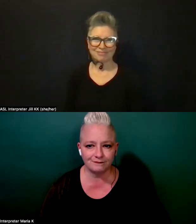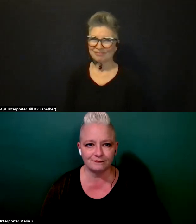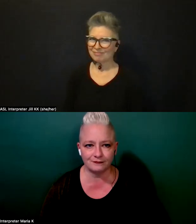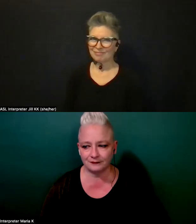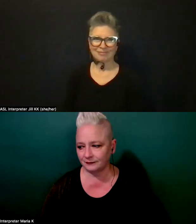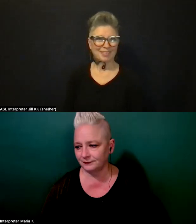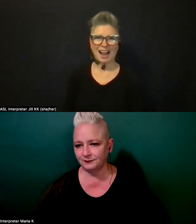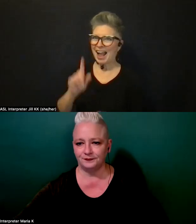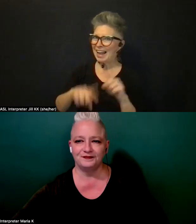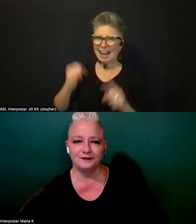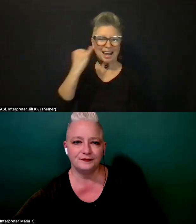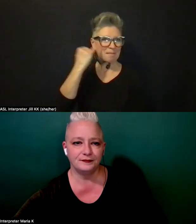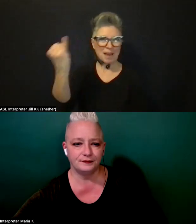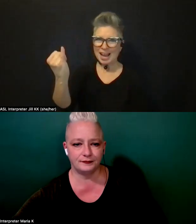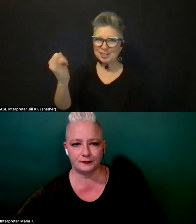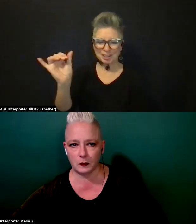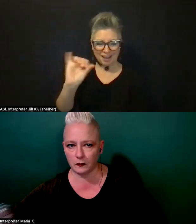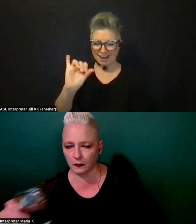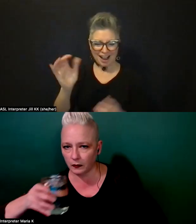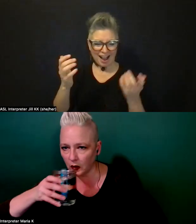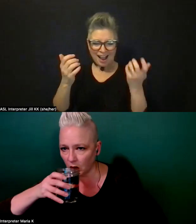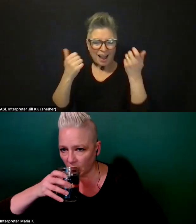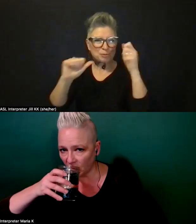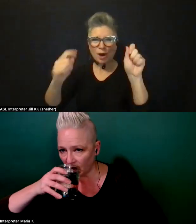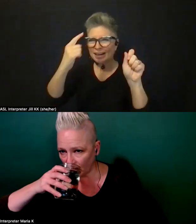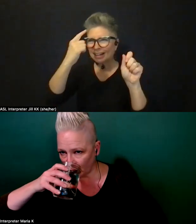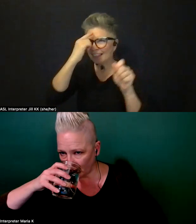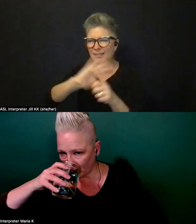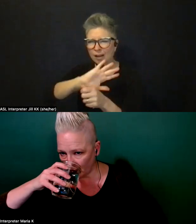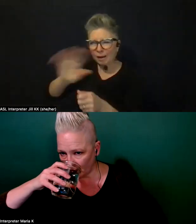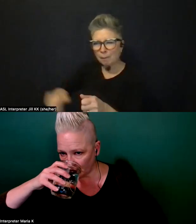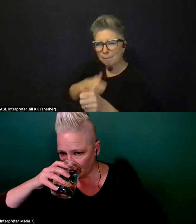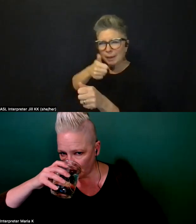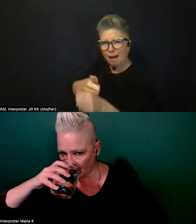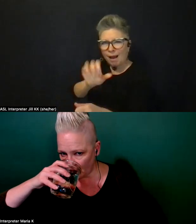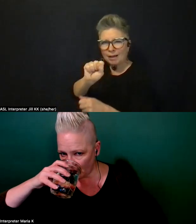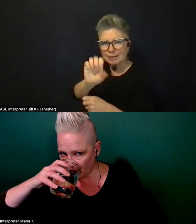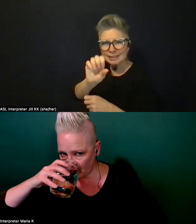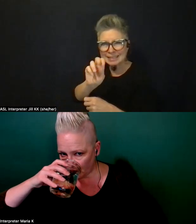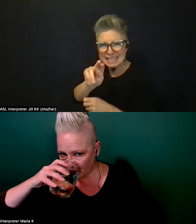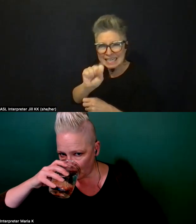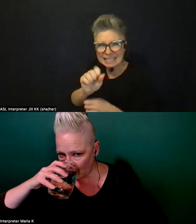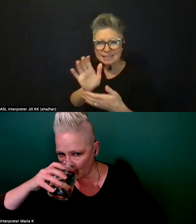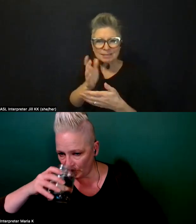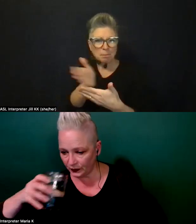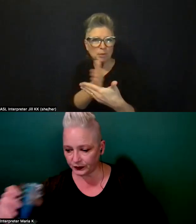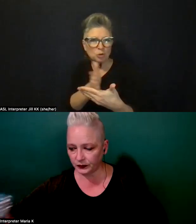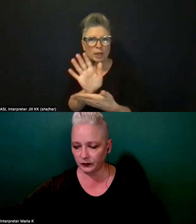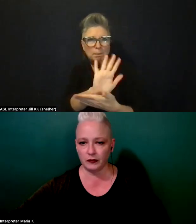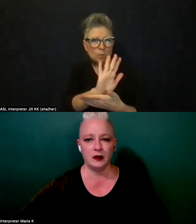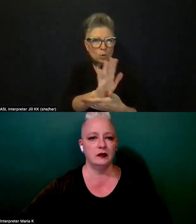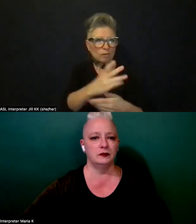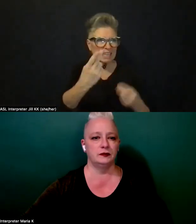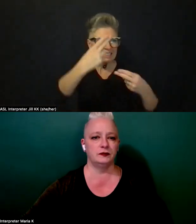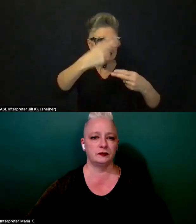Yeah, I can't imagine. Like I'm trying to like think behind the scenes, like between movie tapes and how the costume